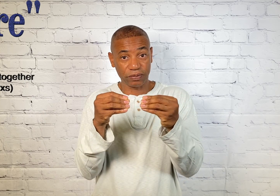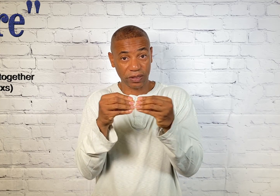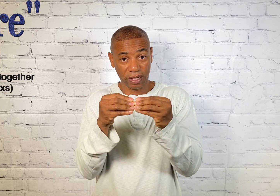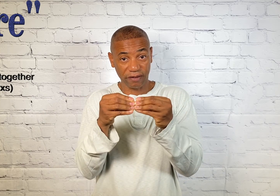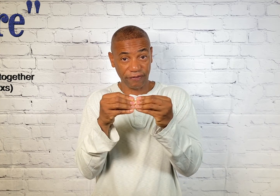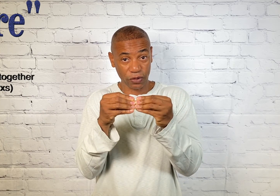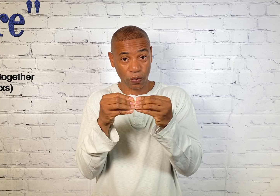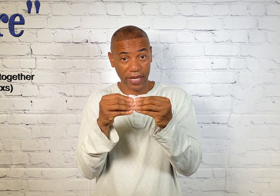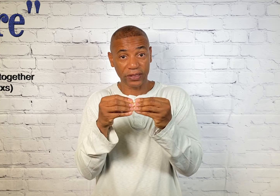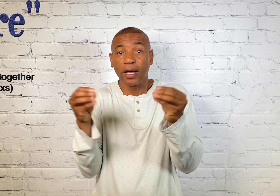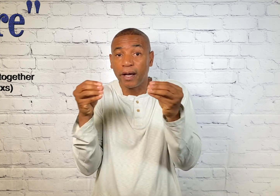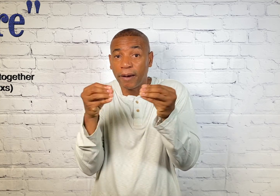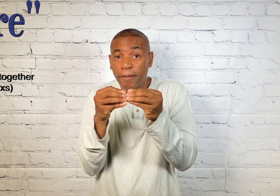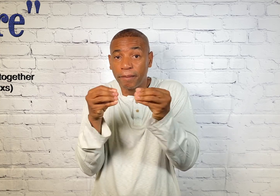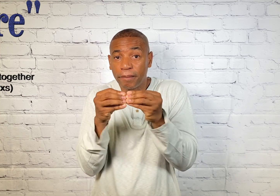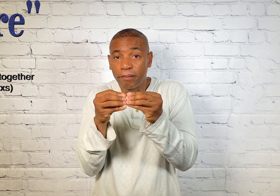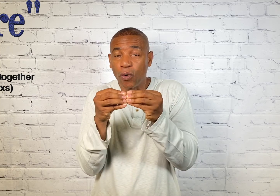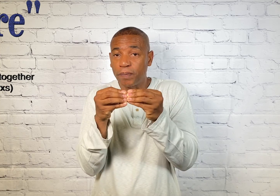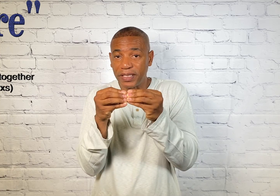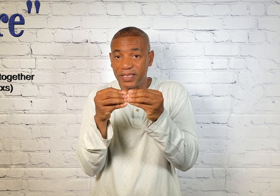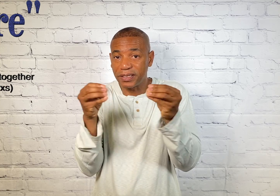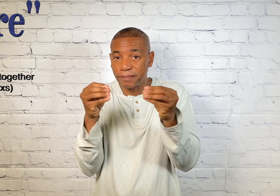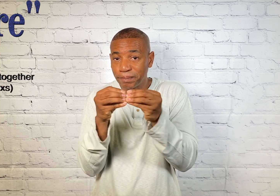of the fingers twice. More, please.